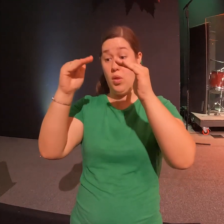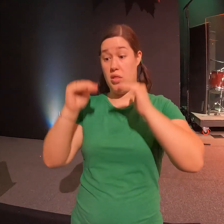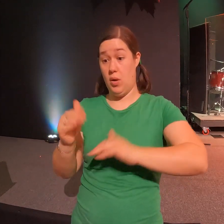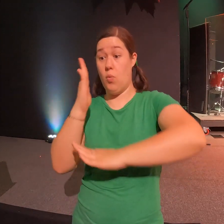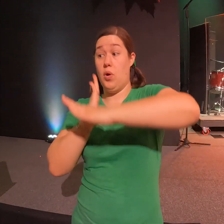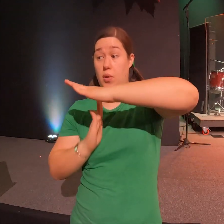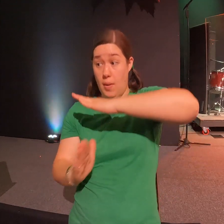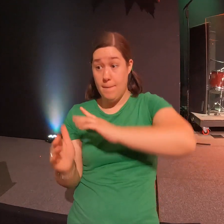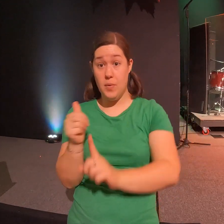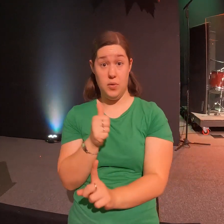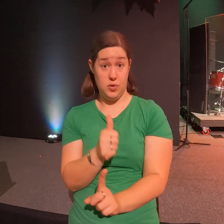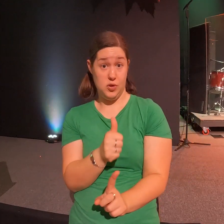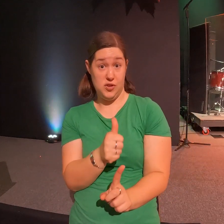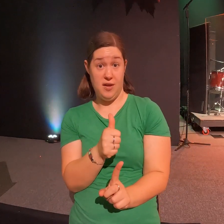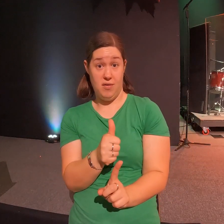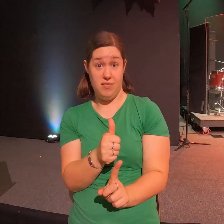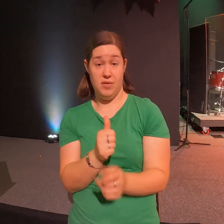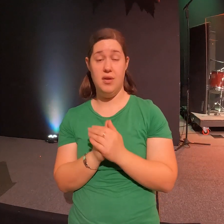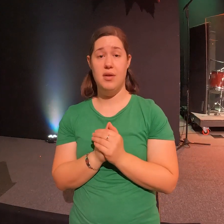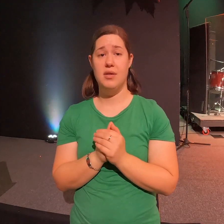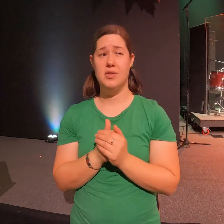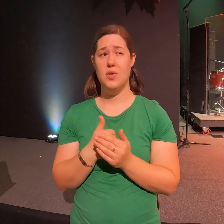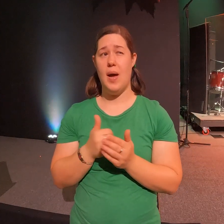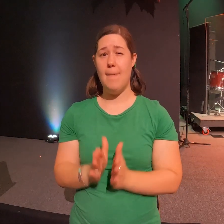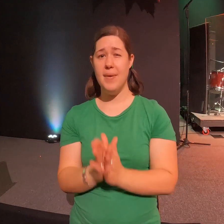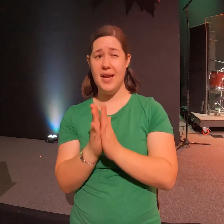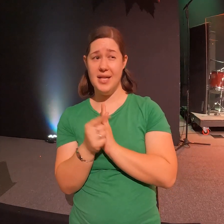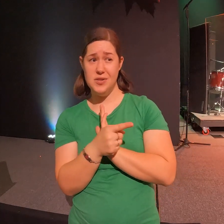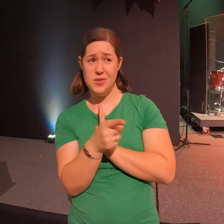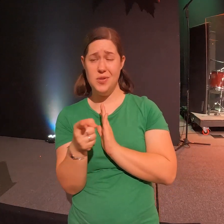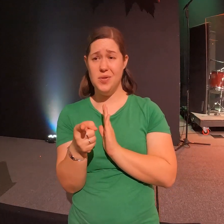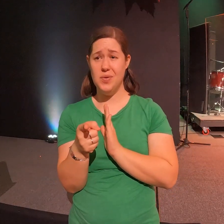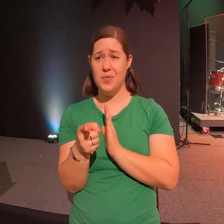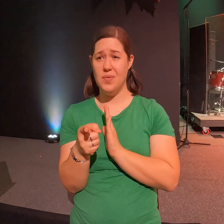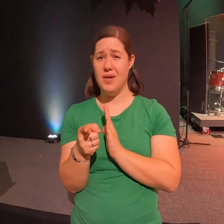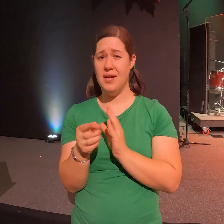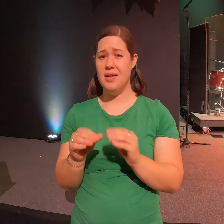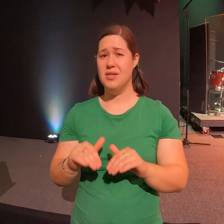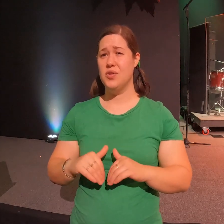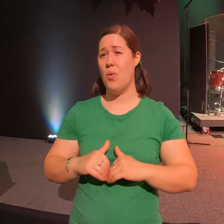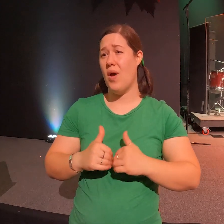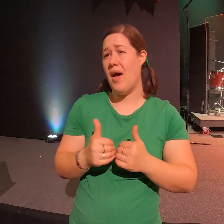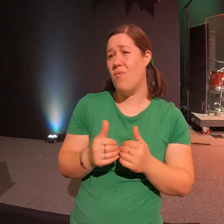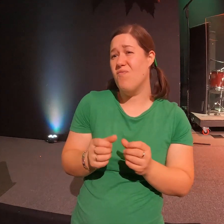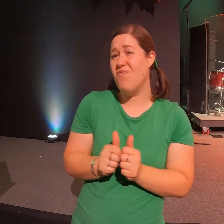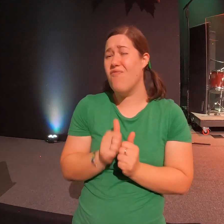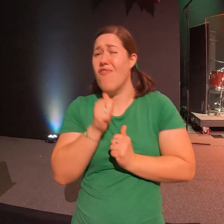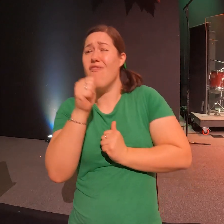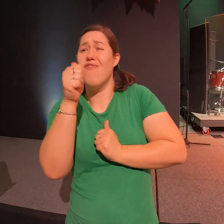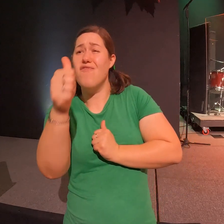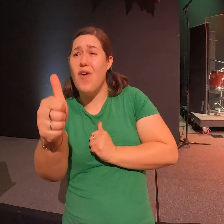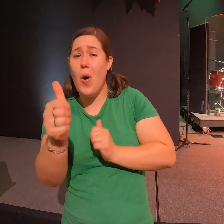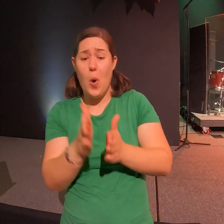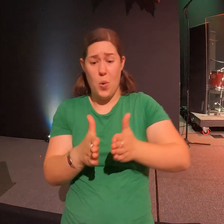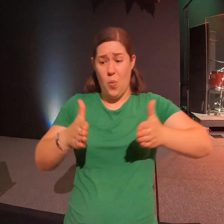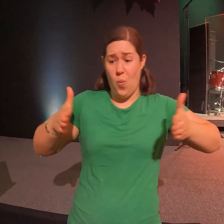So I'm going to ask you, how far, how wide, how open-armed are